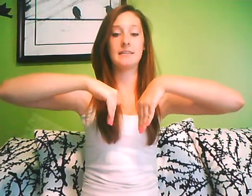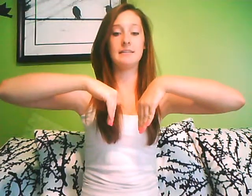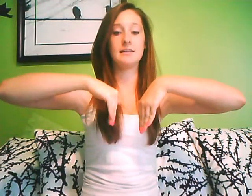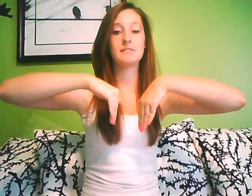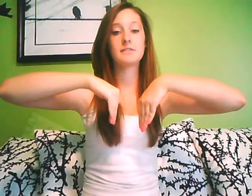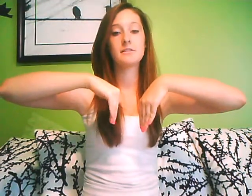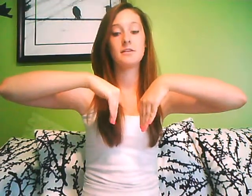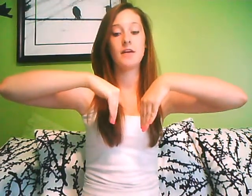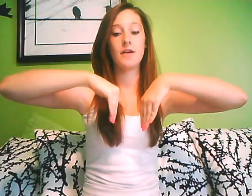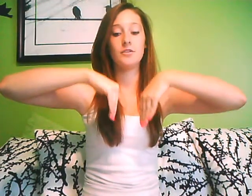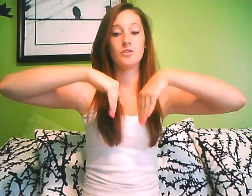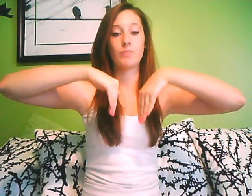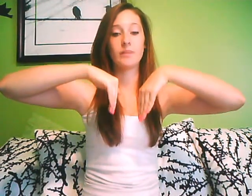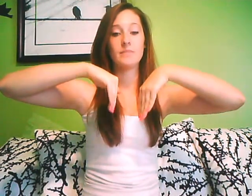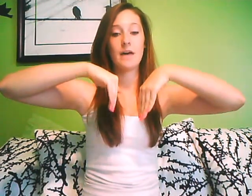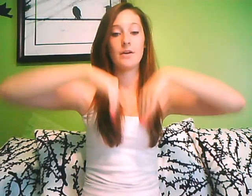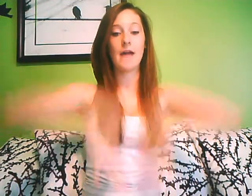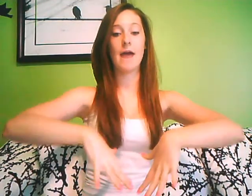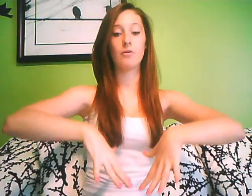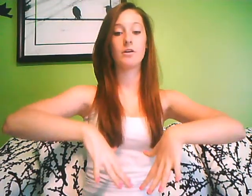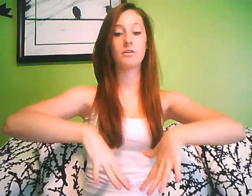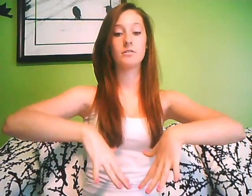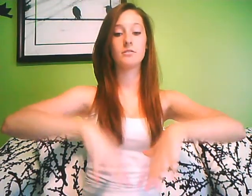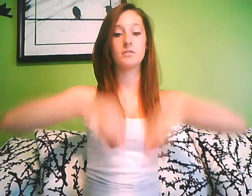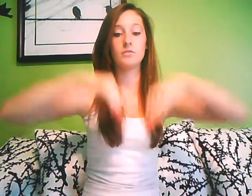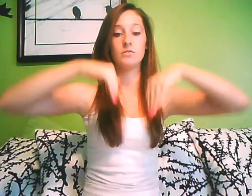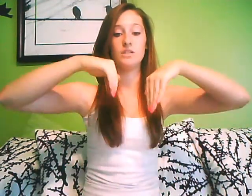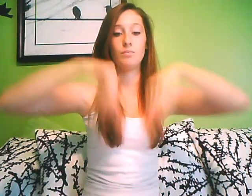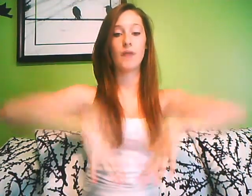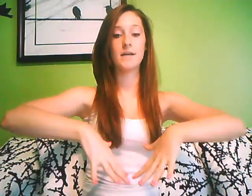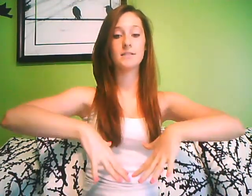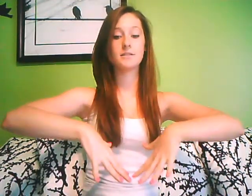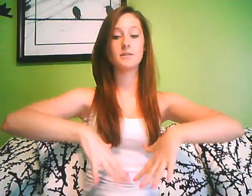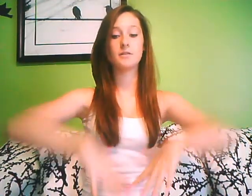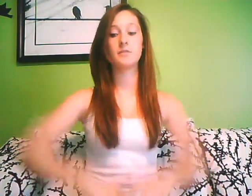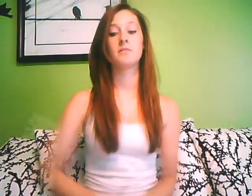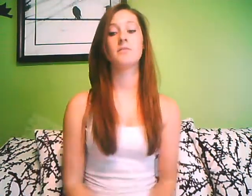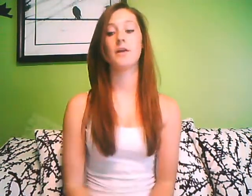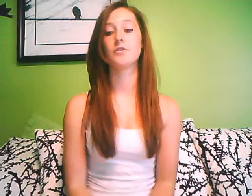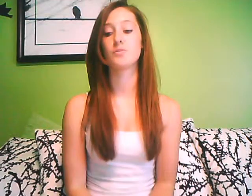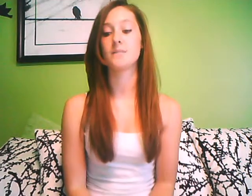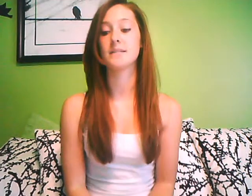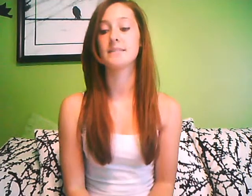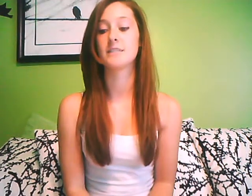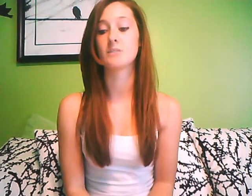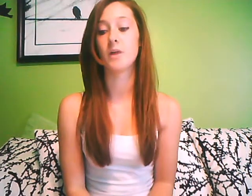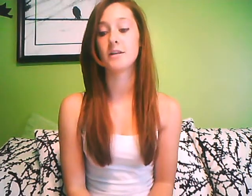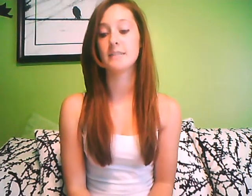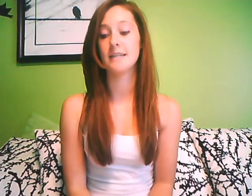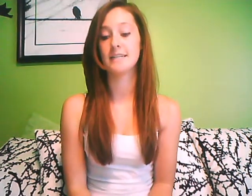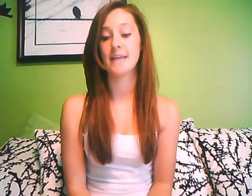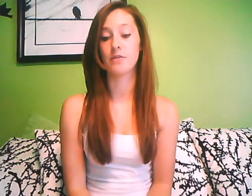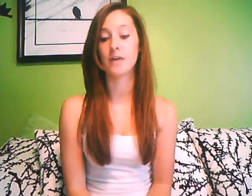this and you just bring them down and out. So depressed. That also means despondent and downcast.